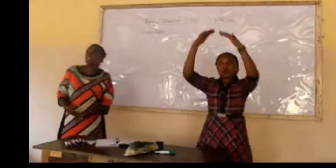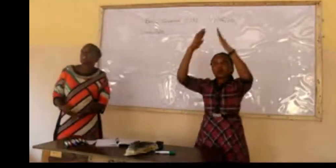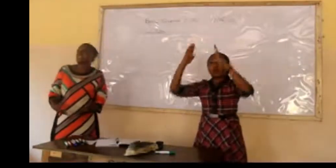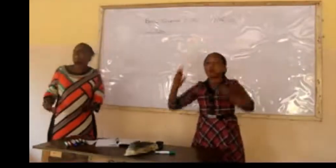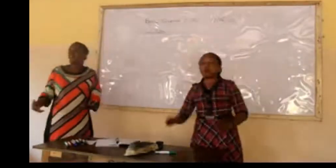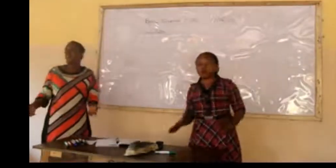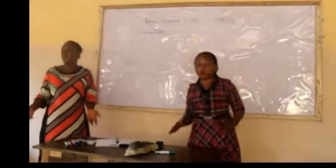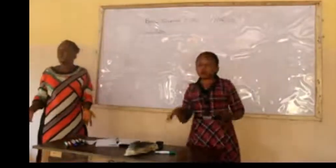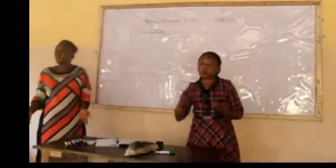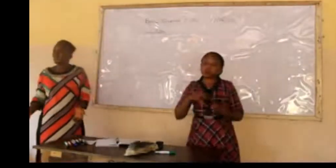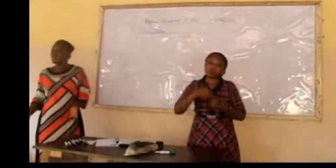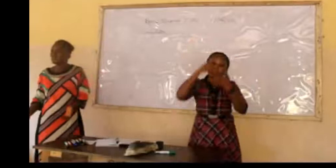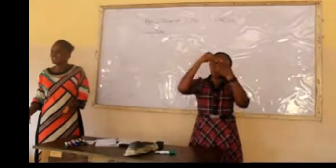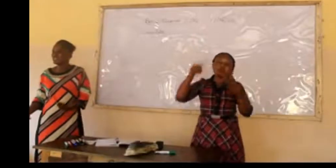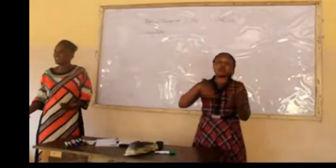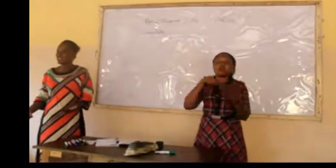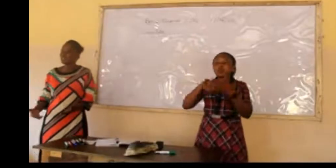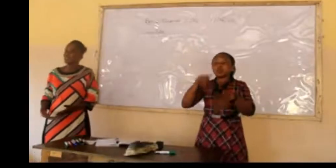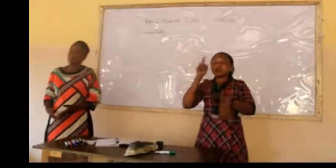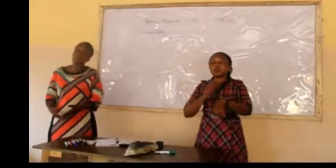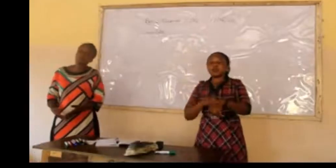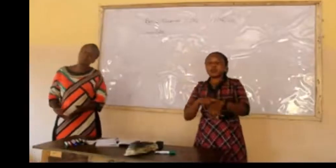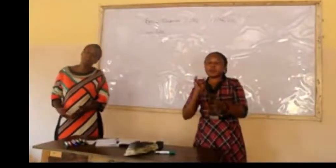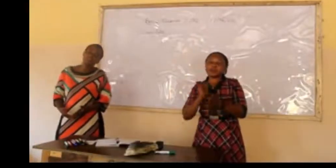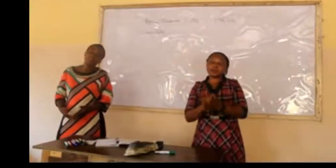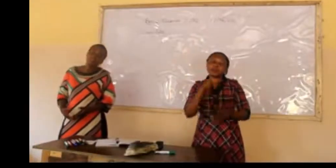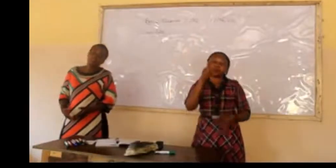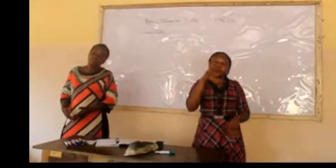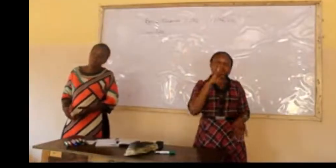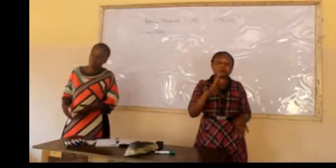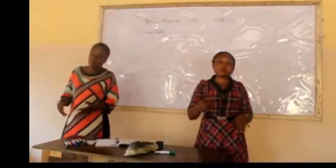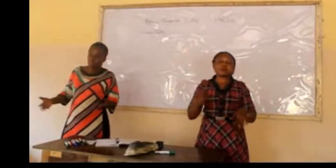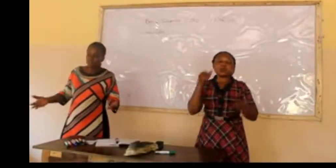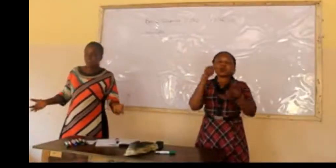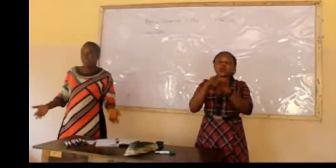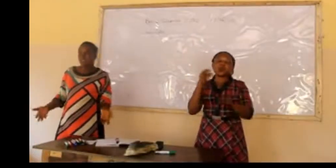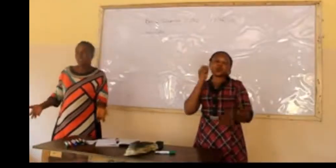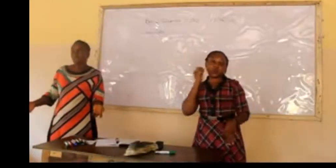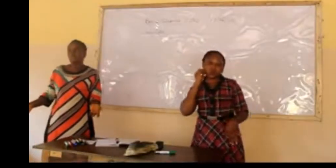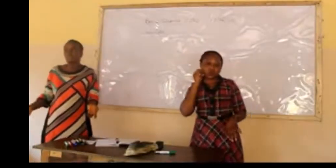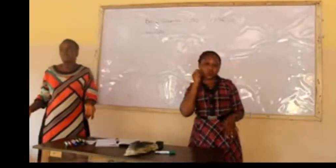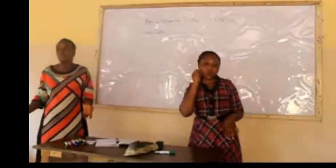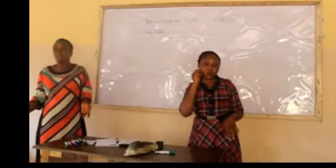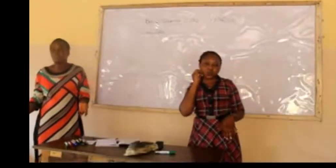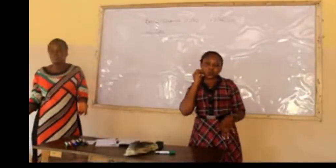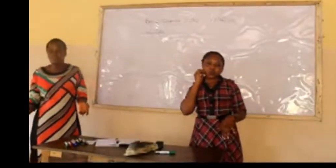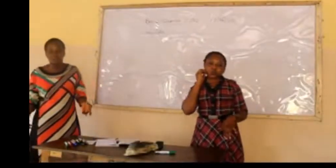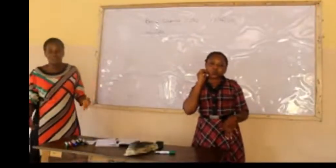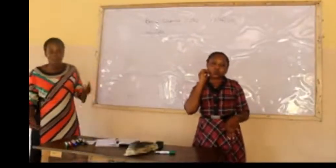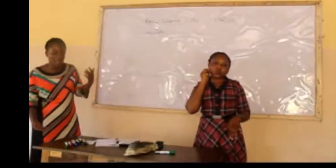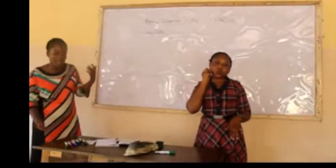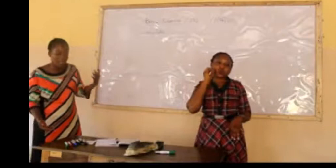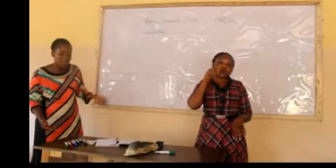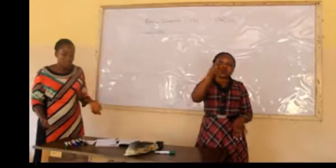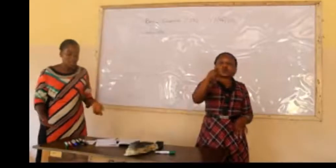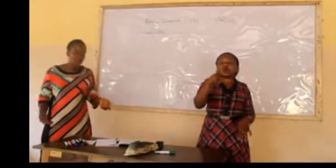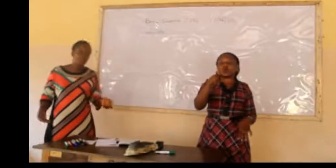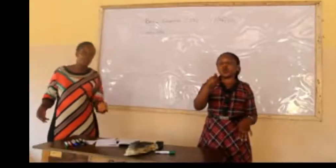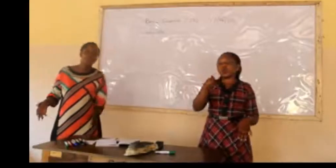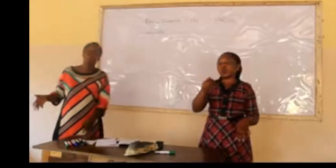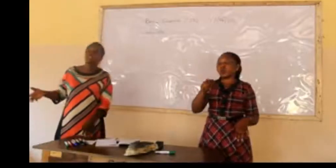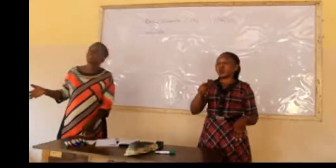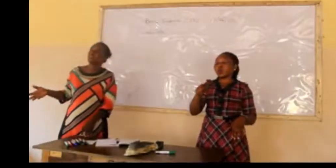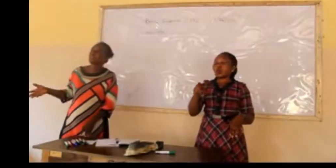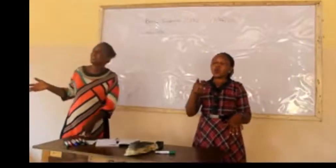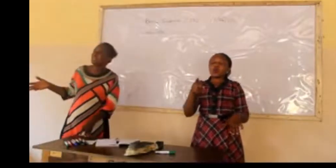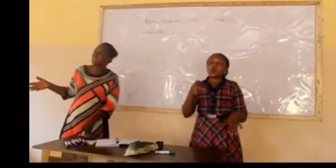that you don't go to school again, you're at home. You watch your cables. If you can help me, some